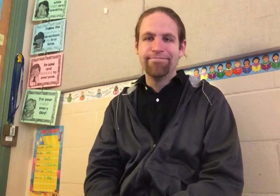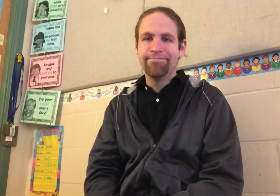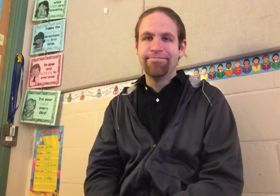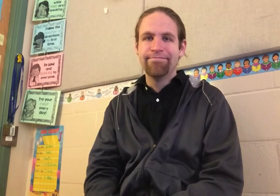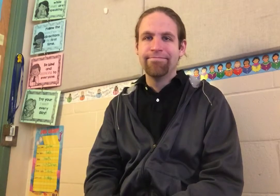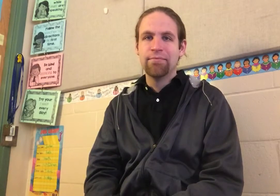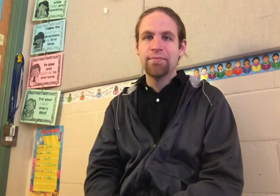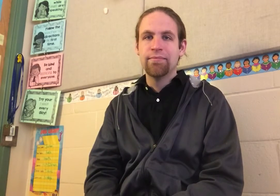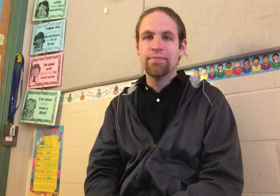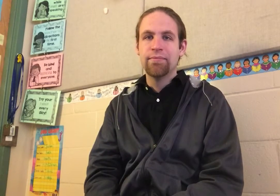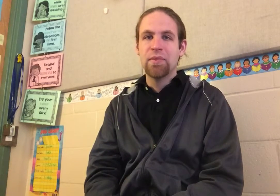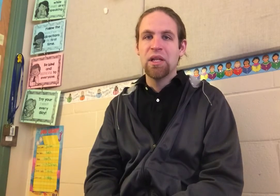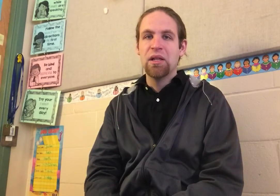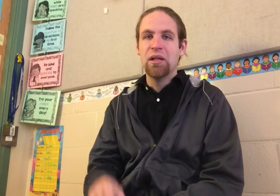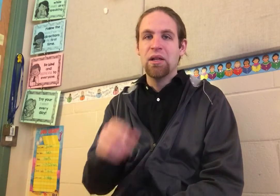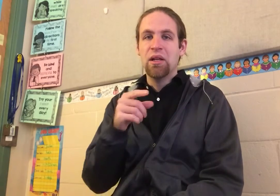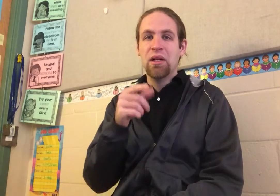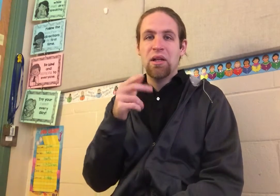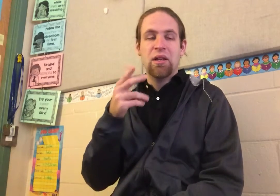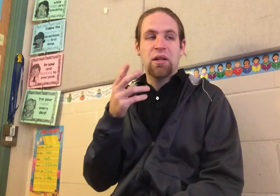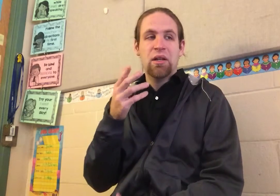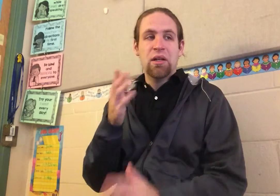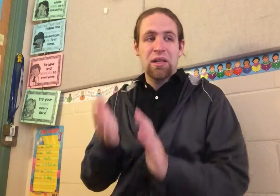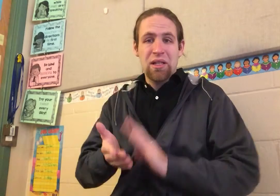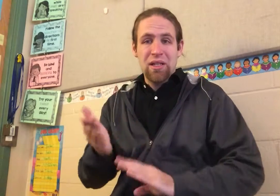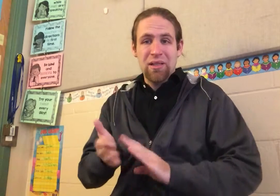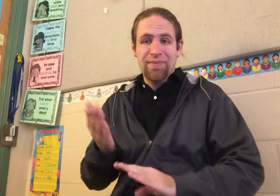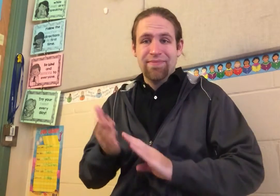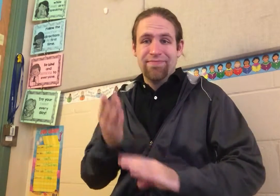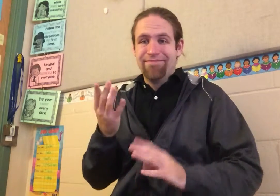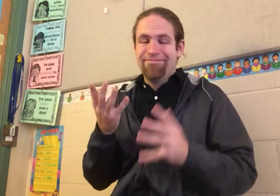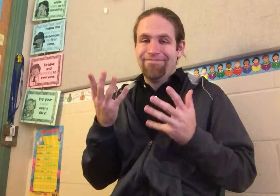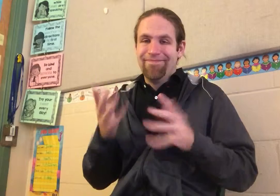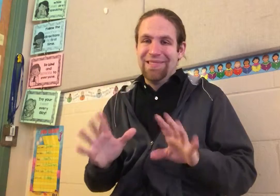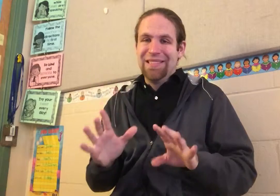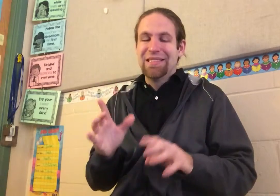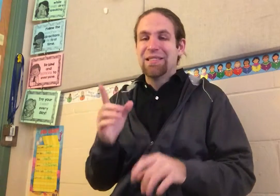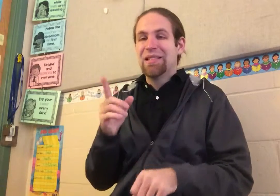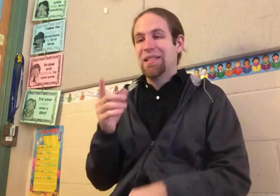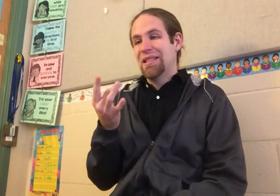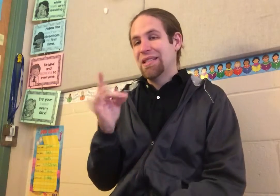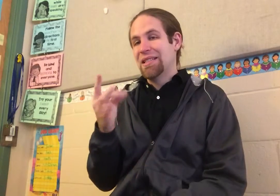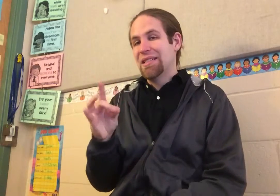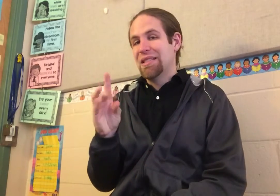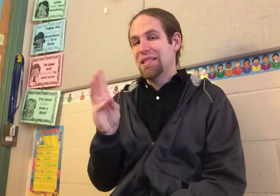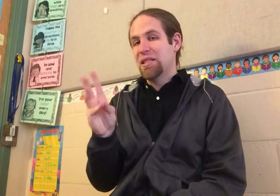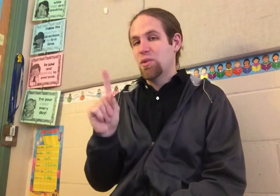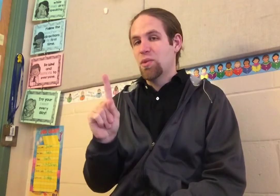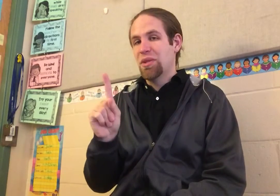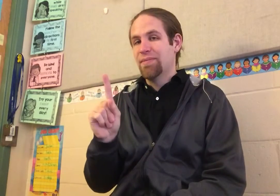The Pony Express went out of business in 1861 after only 18 months of service.